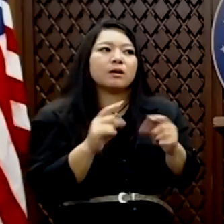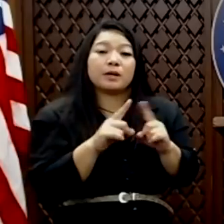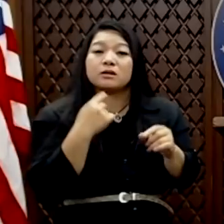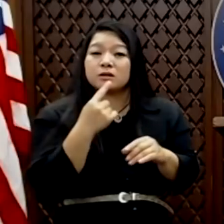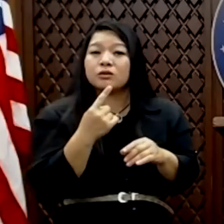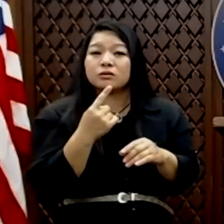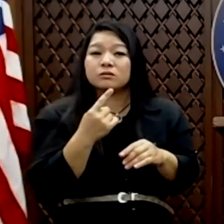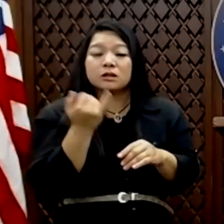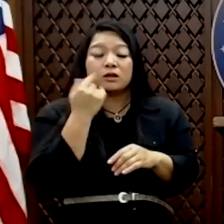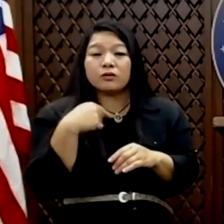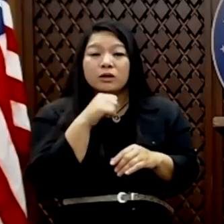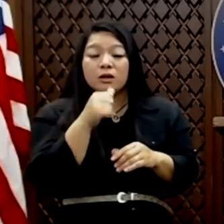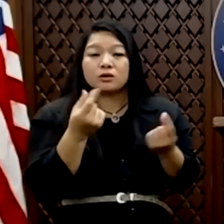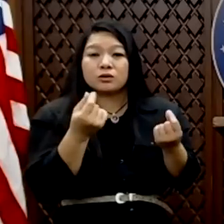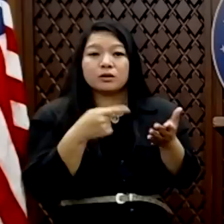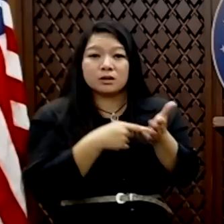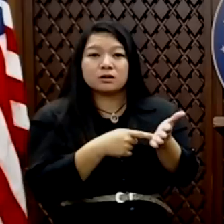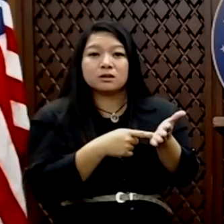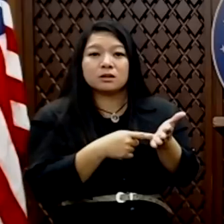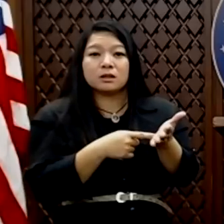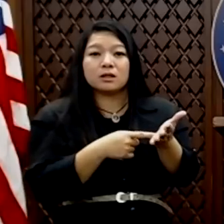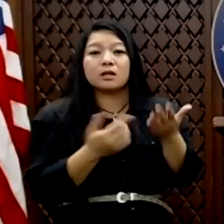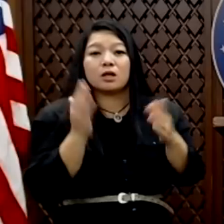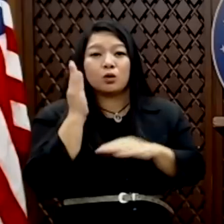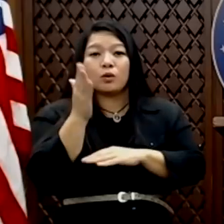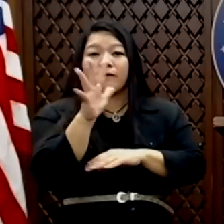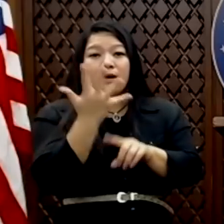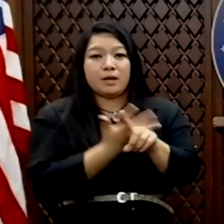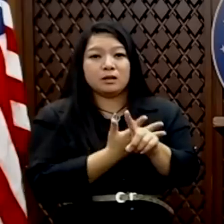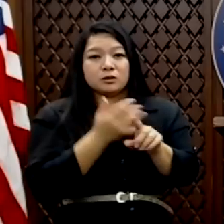tell you, if we won't do this, it will probably be 5 months.